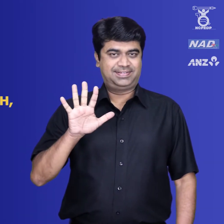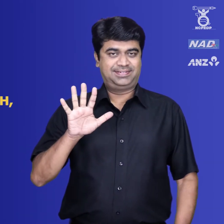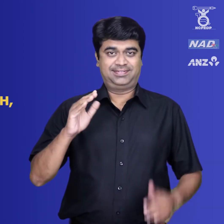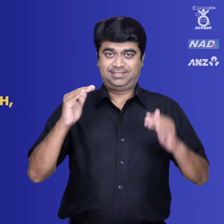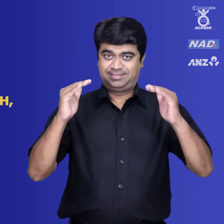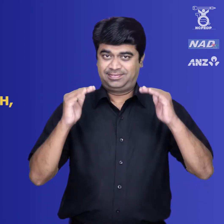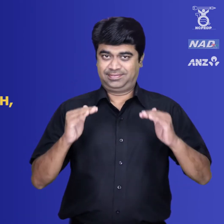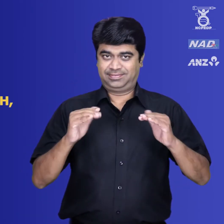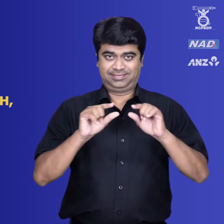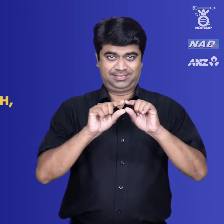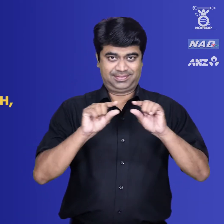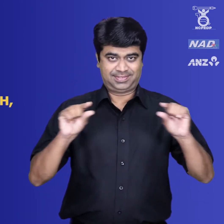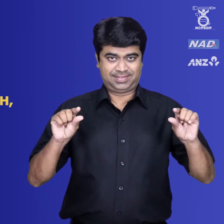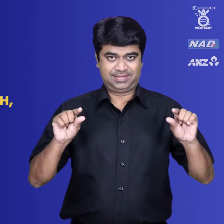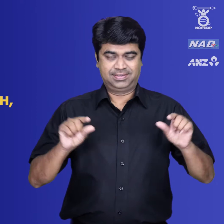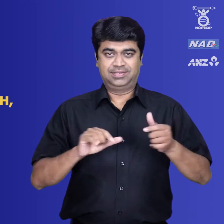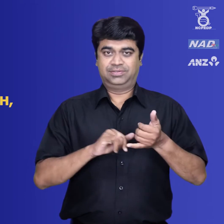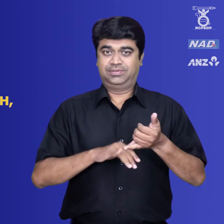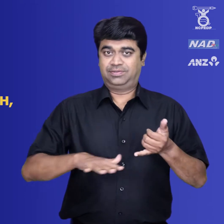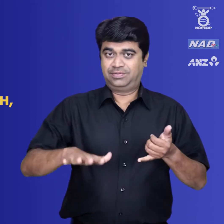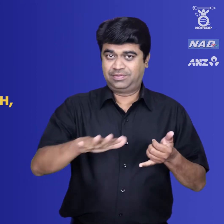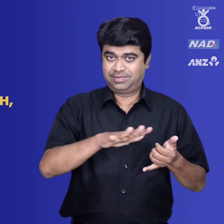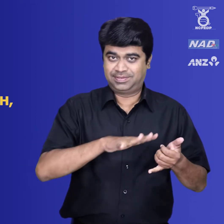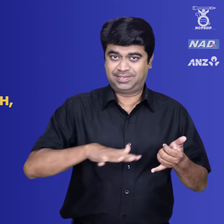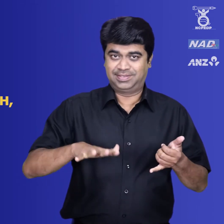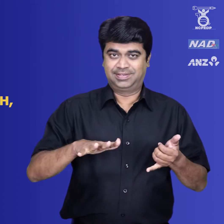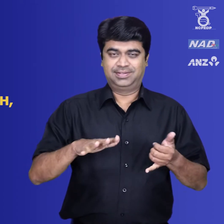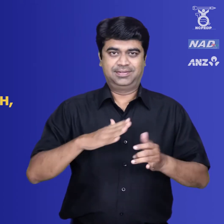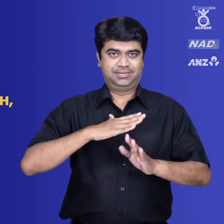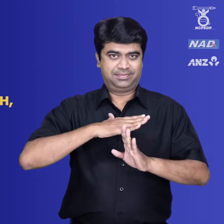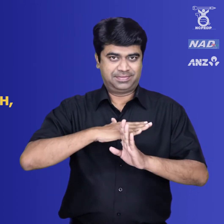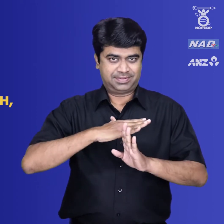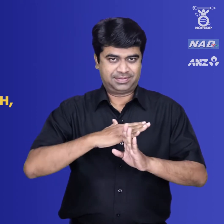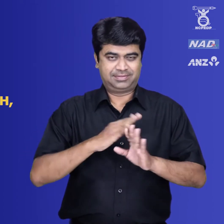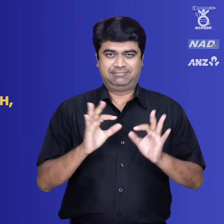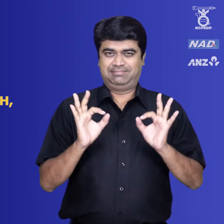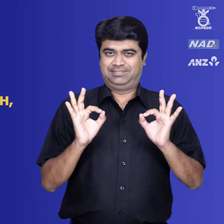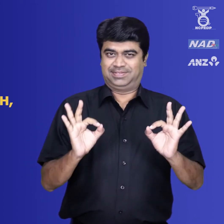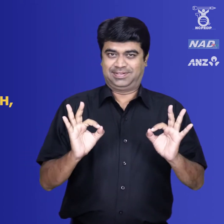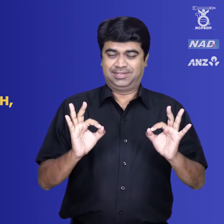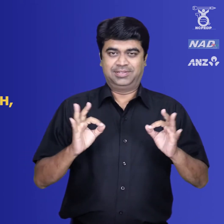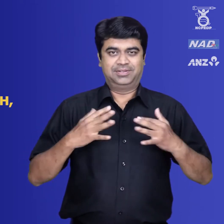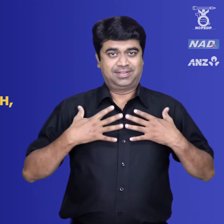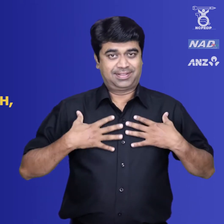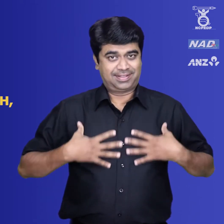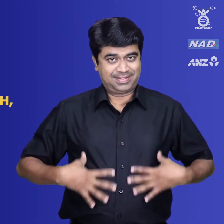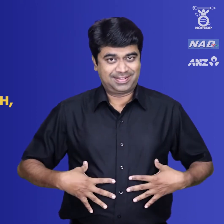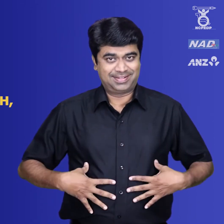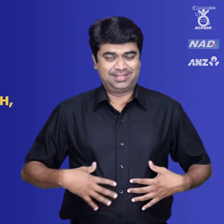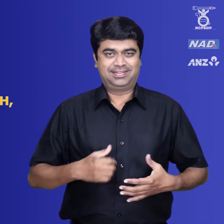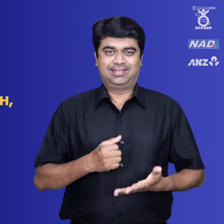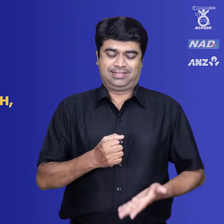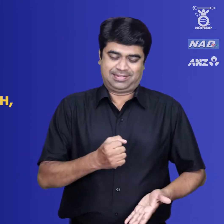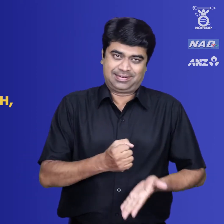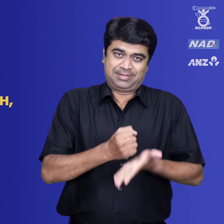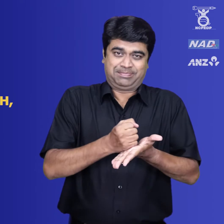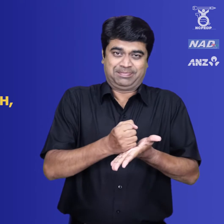Chapter 5 Social Security, Health, Rehabilitation and